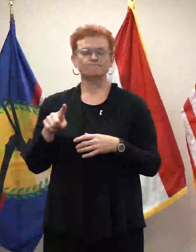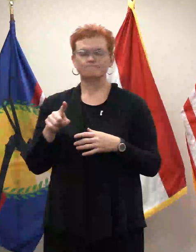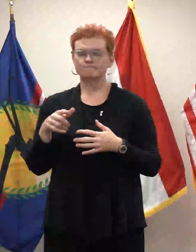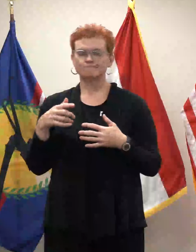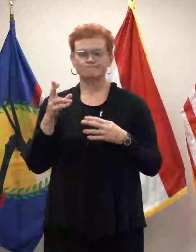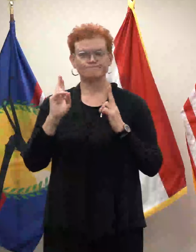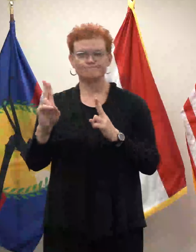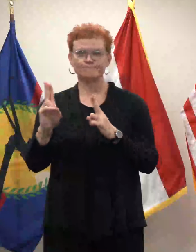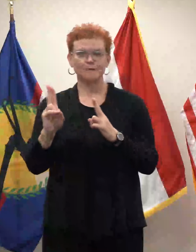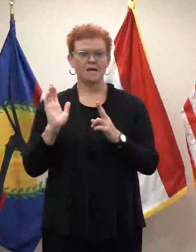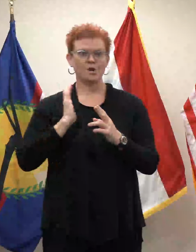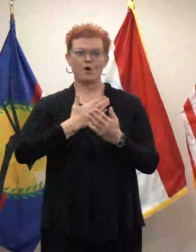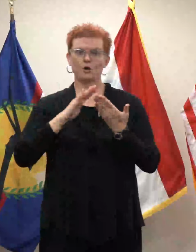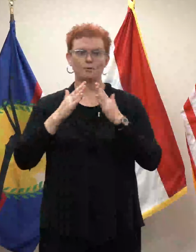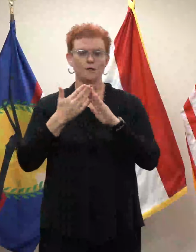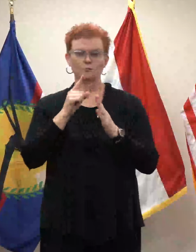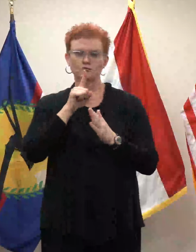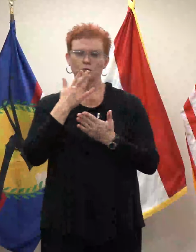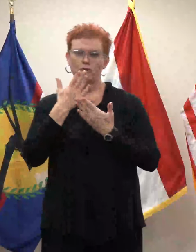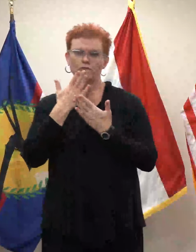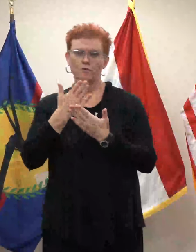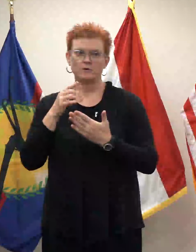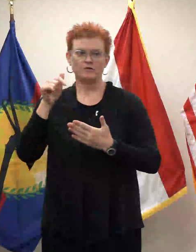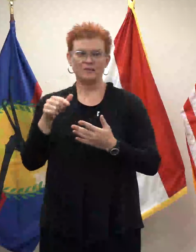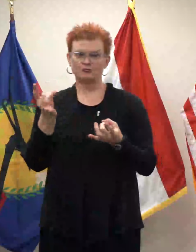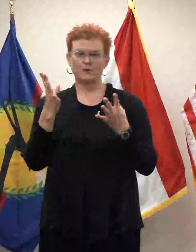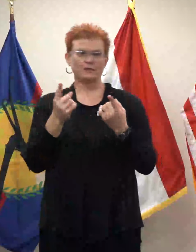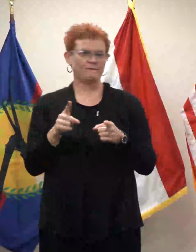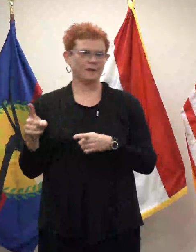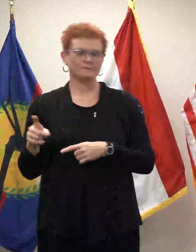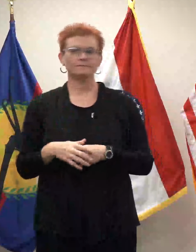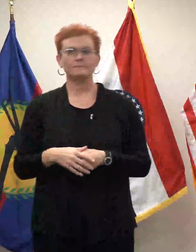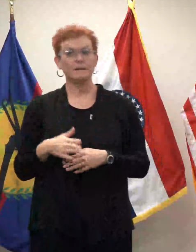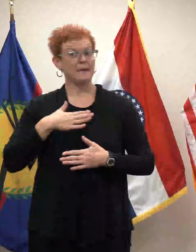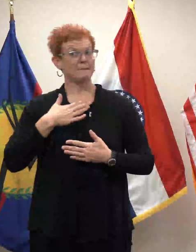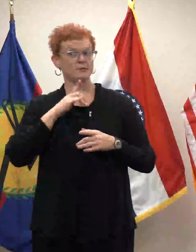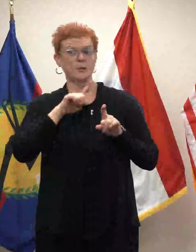event, and our community is grateful. And I'd be glad to answer any questions.